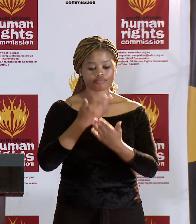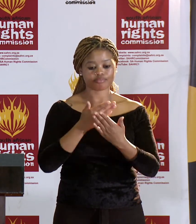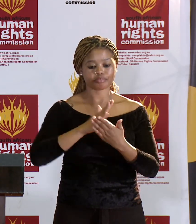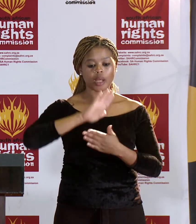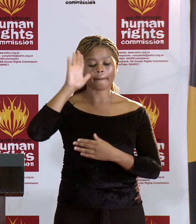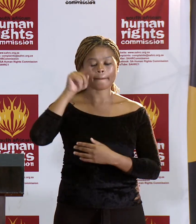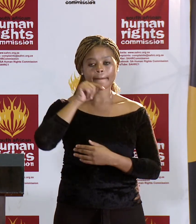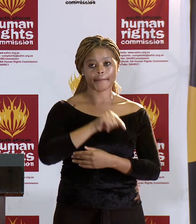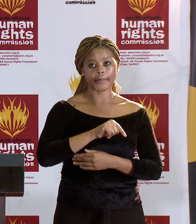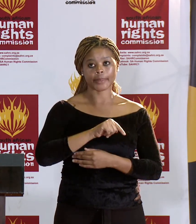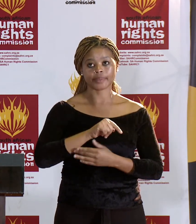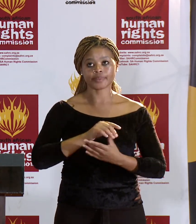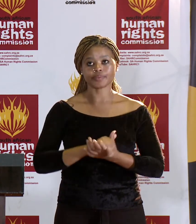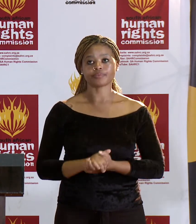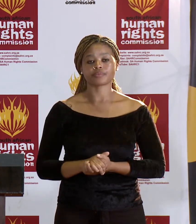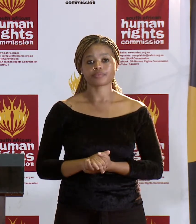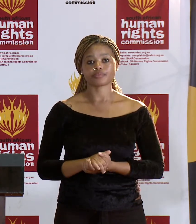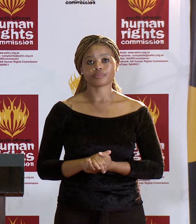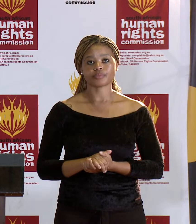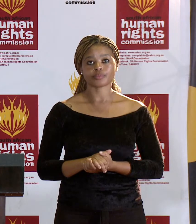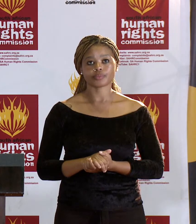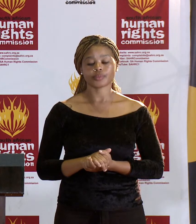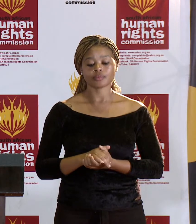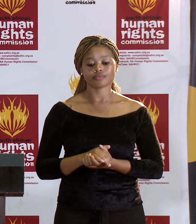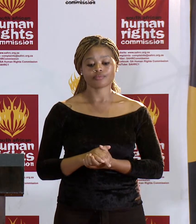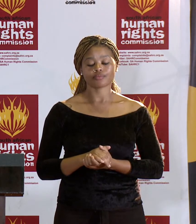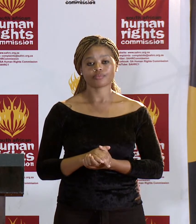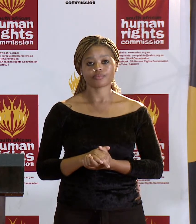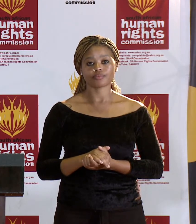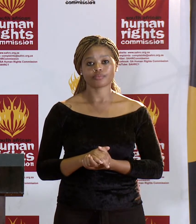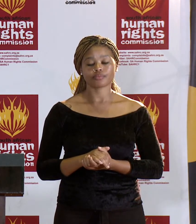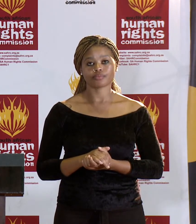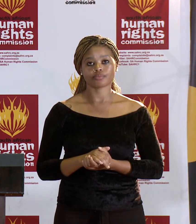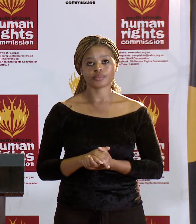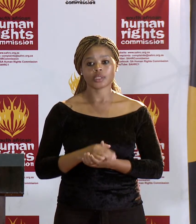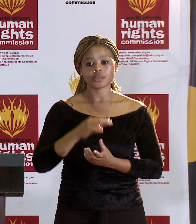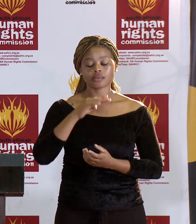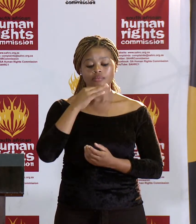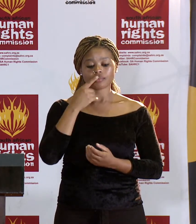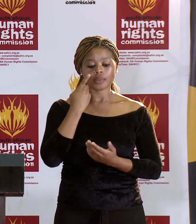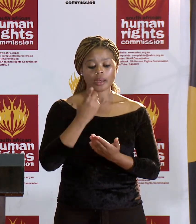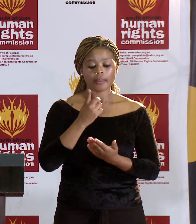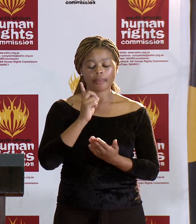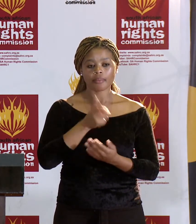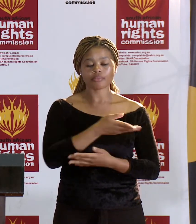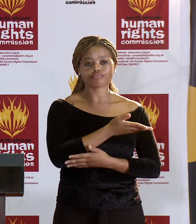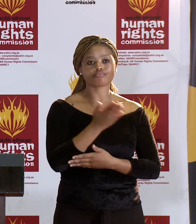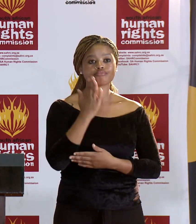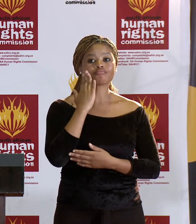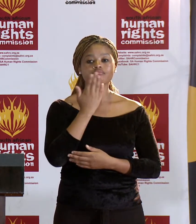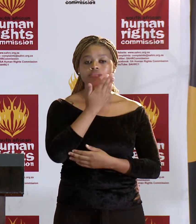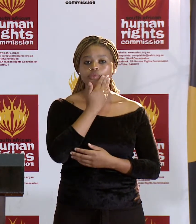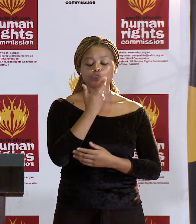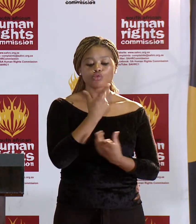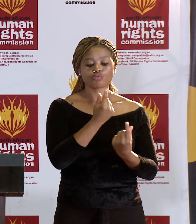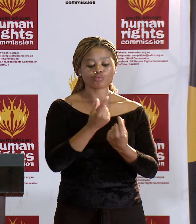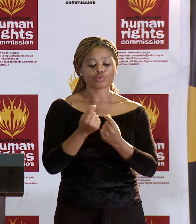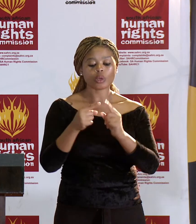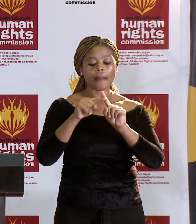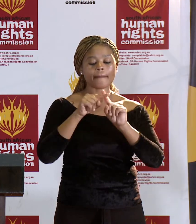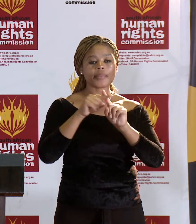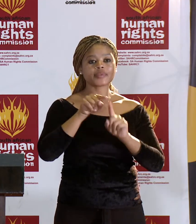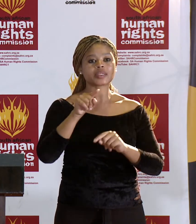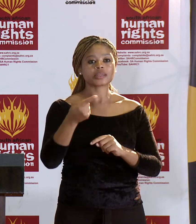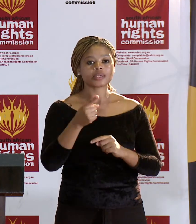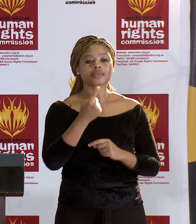pledging. And that is essentially to be kind, to do positive things, to